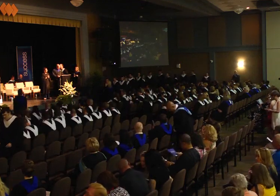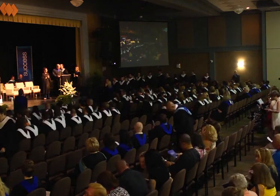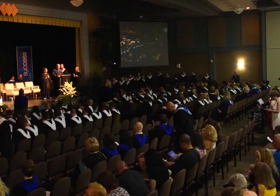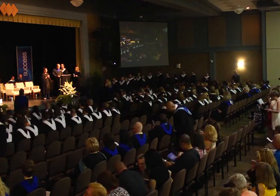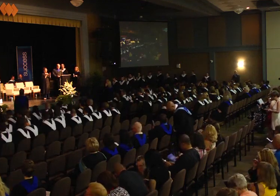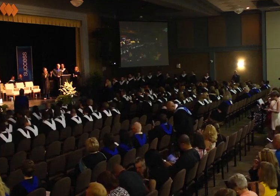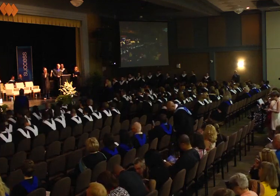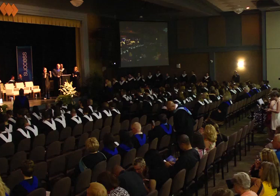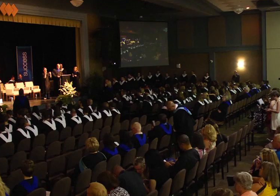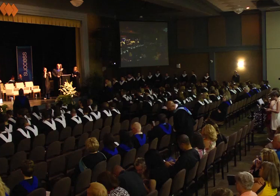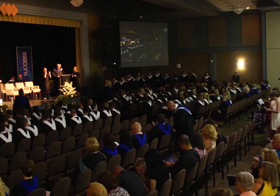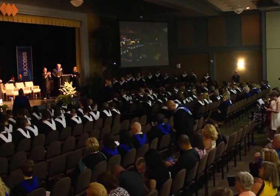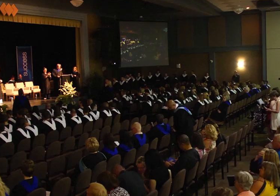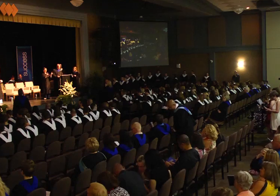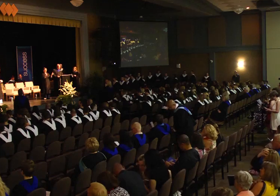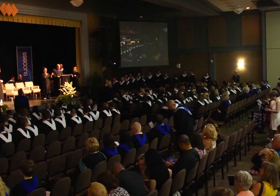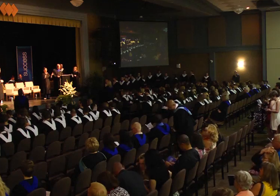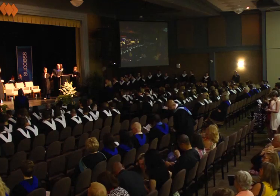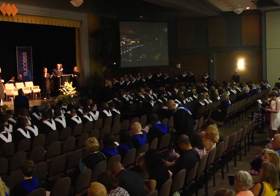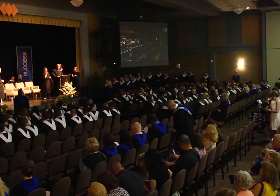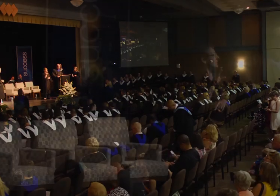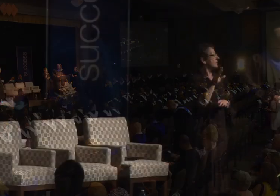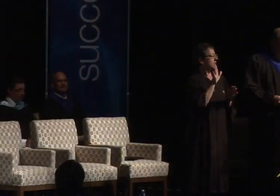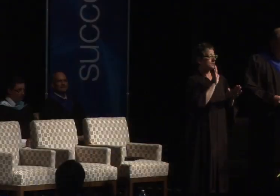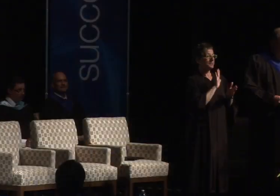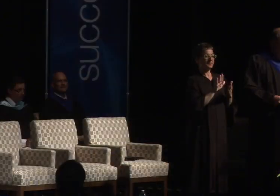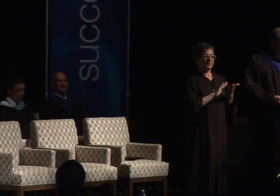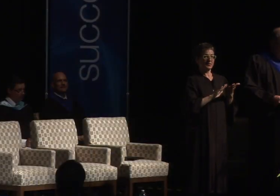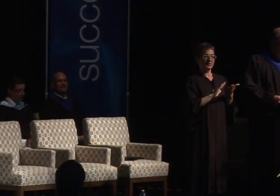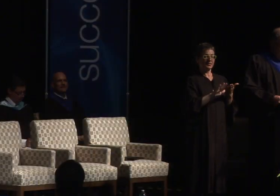For the diploma in